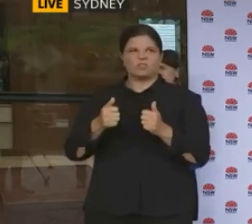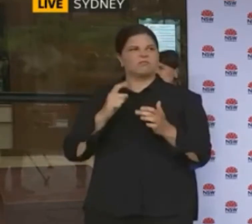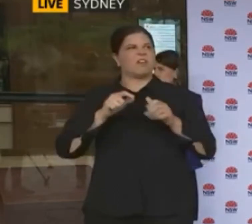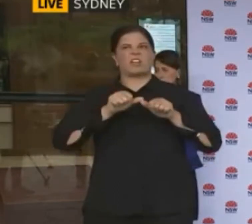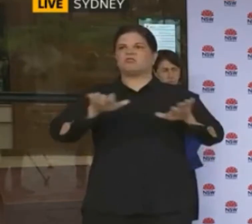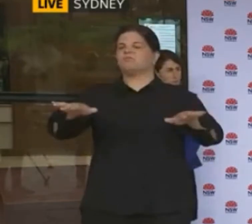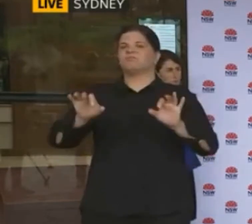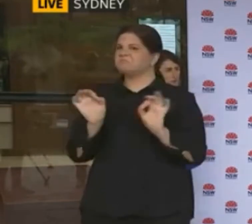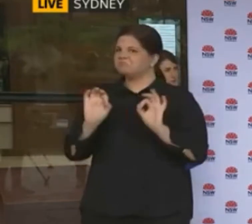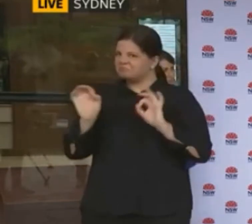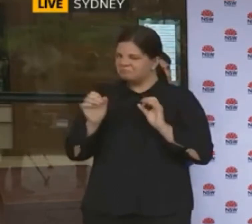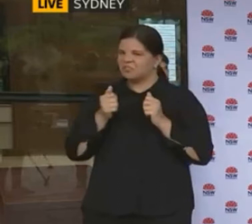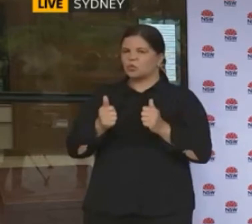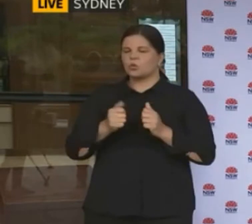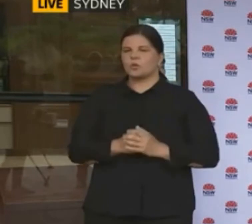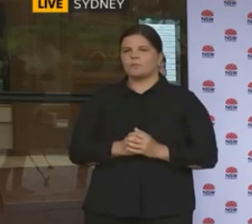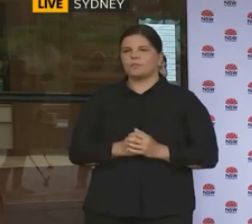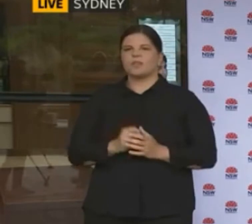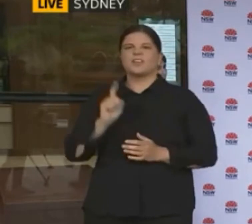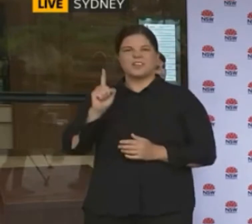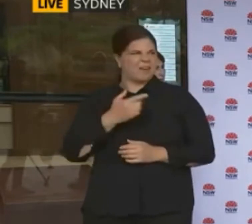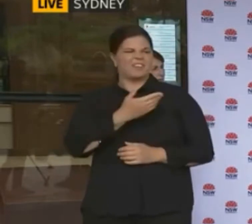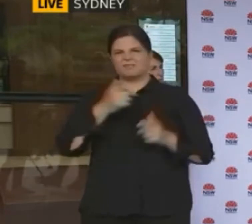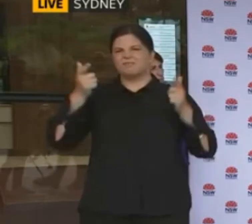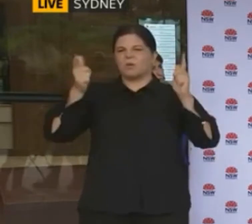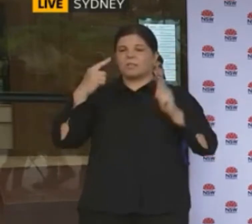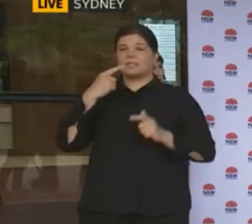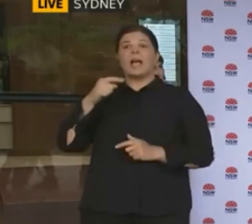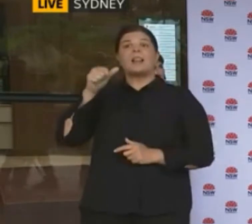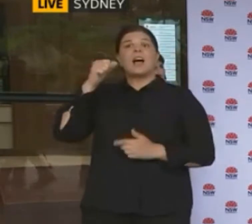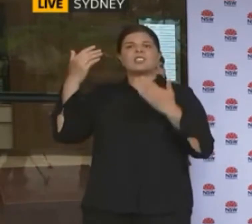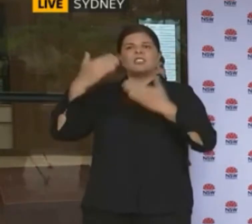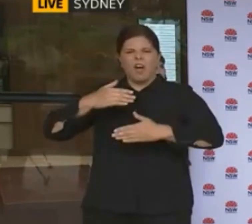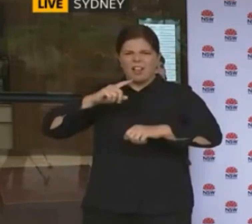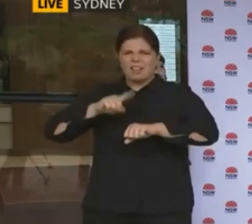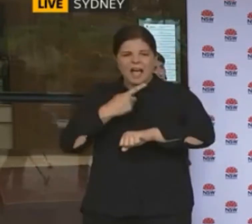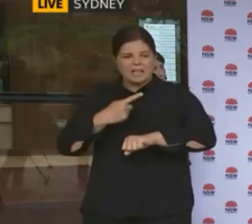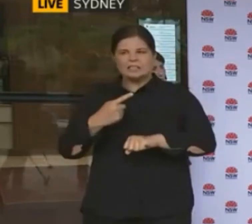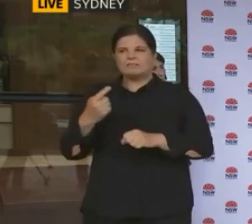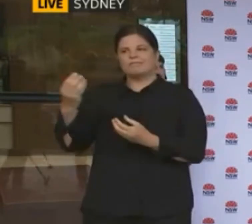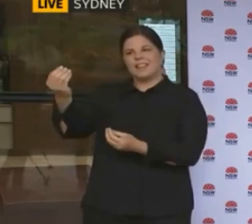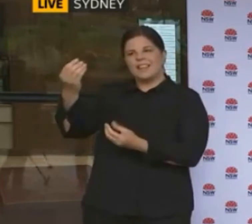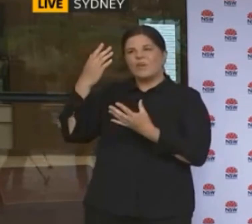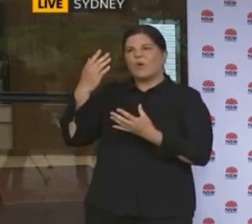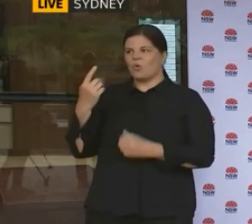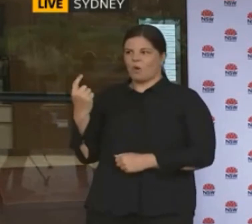as the Premier has indicated, we received 1 notification very late last night and a couple of notifications this